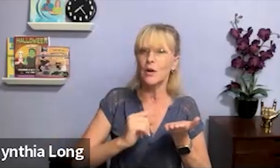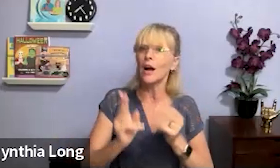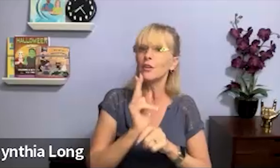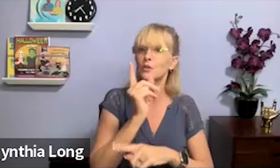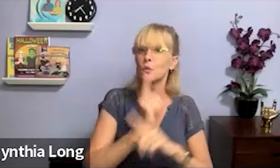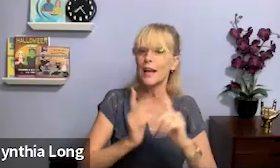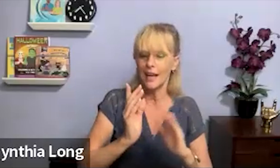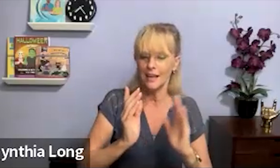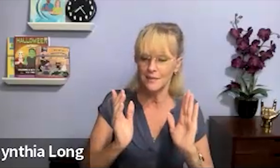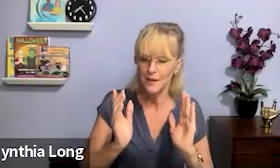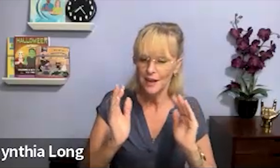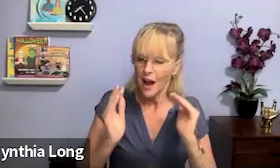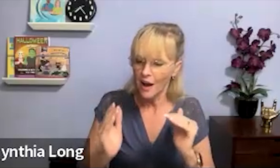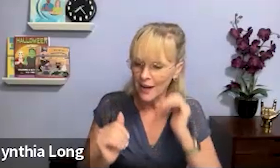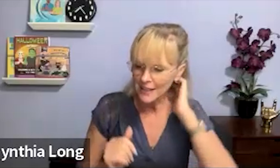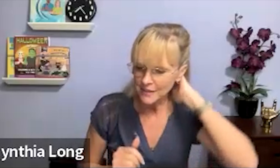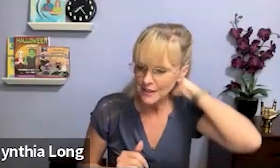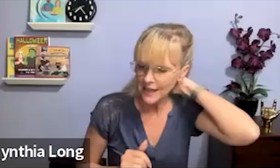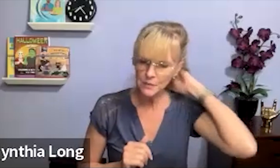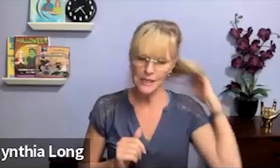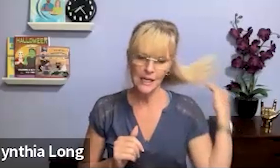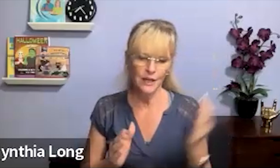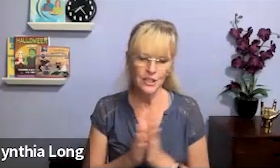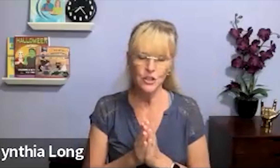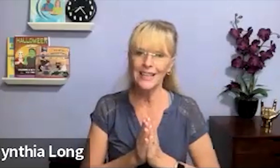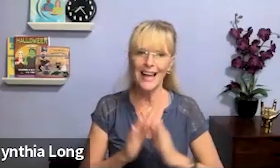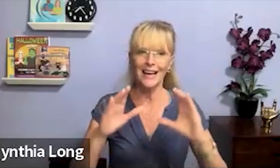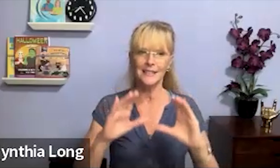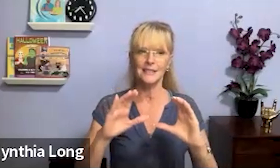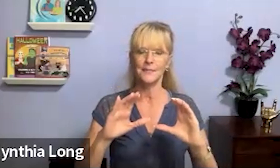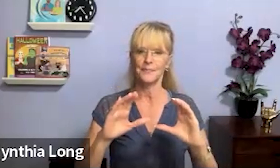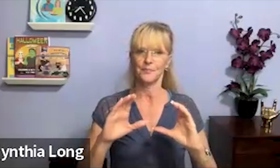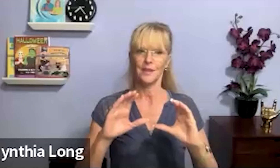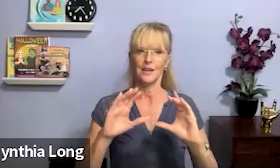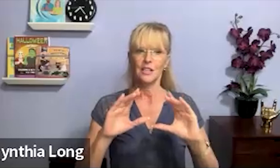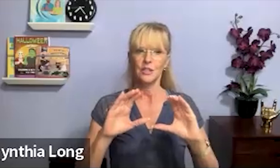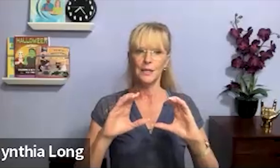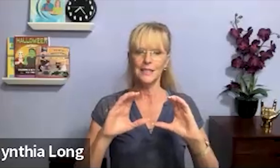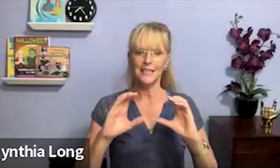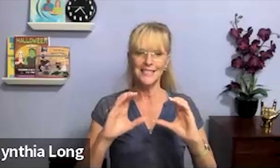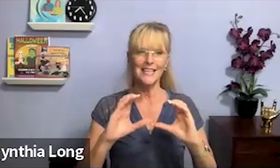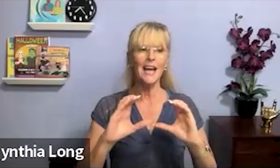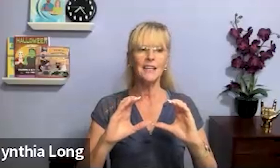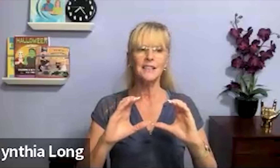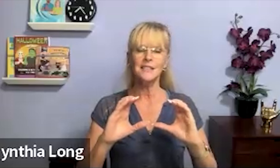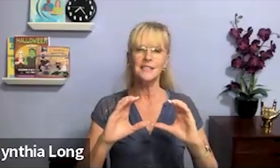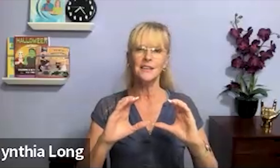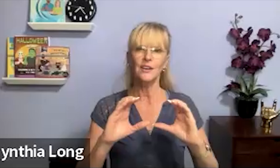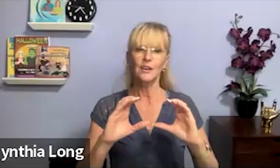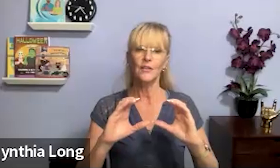I use one hand. Okay, so the next one here is your class. So we're going to take a C hands for